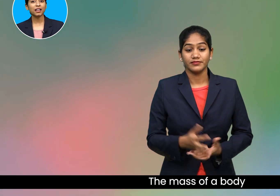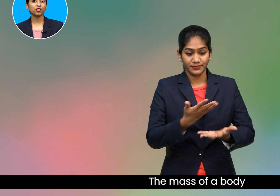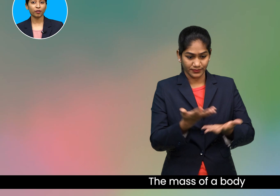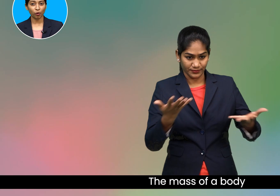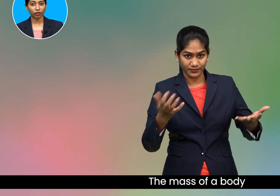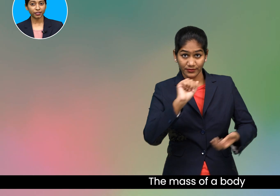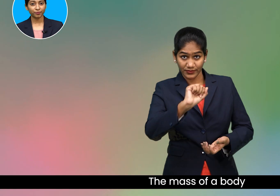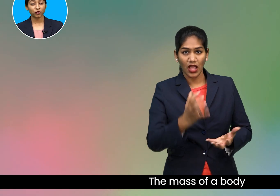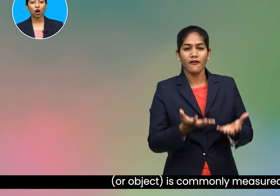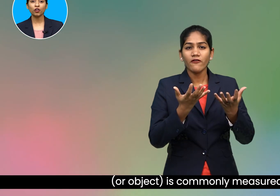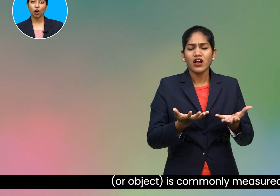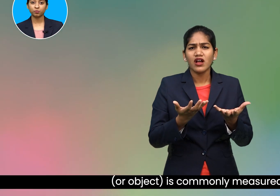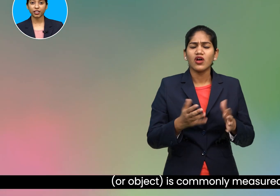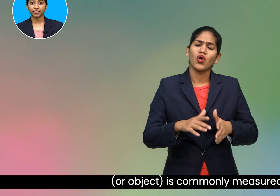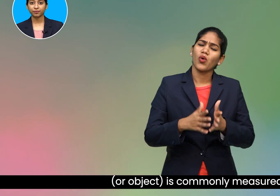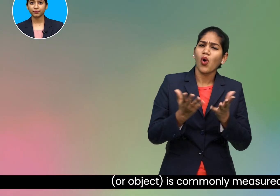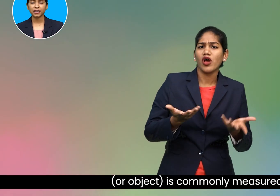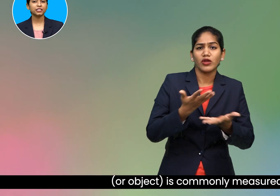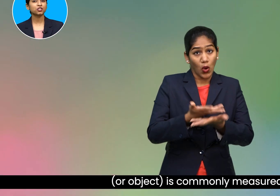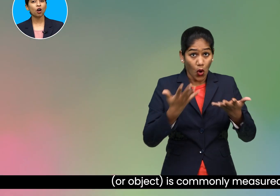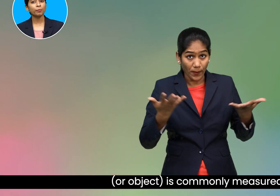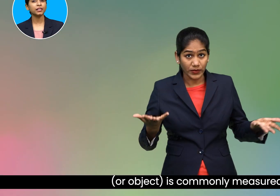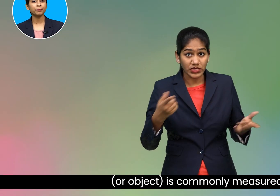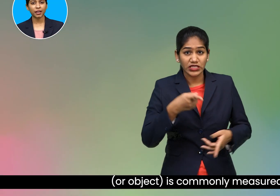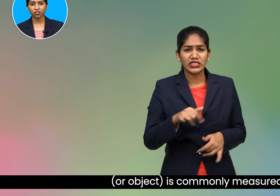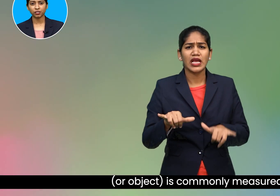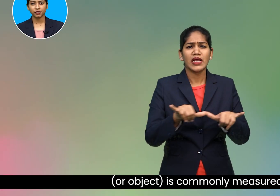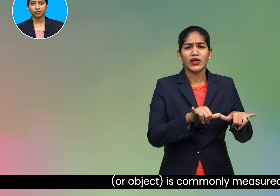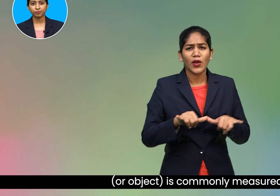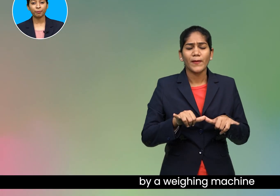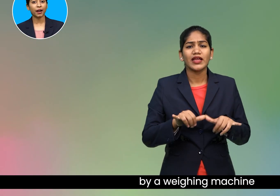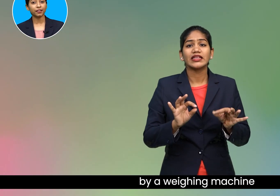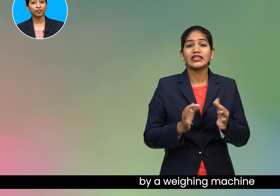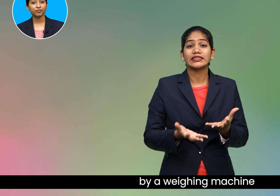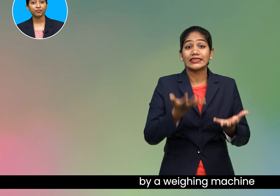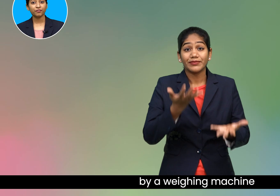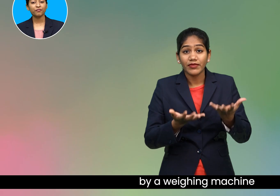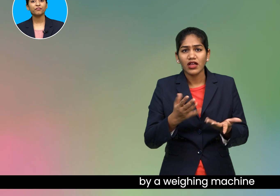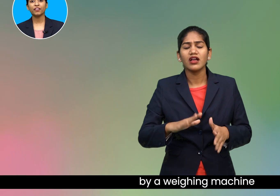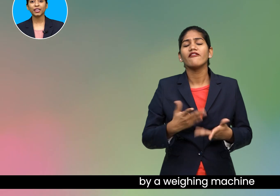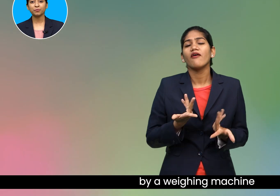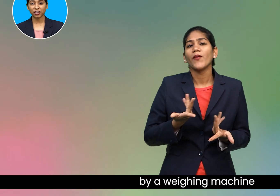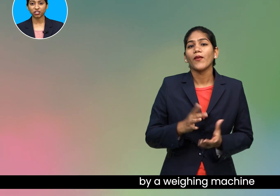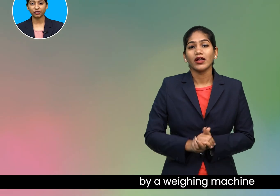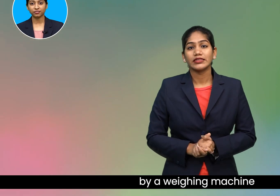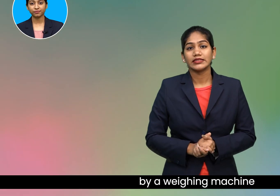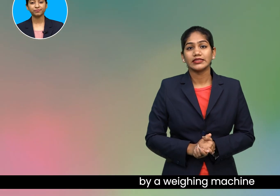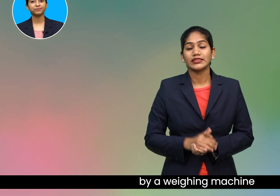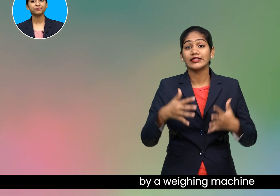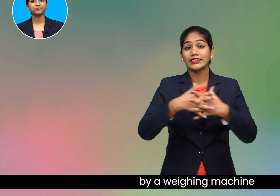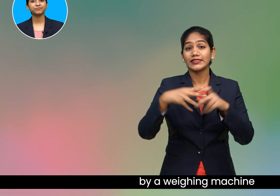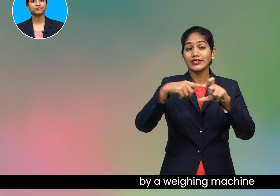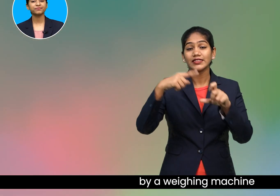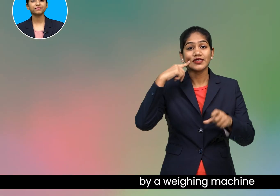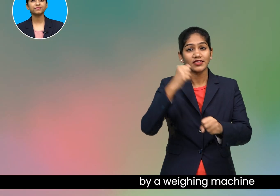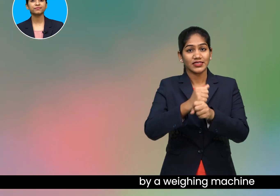The mass of a body or object is commonly measured by a weighing machine.